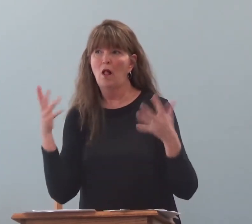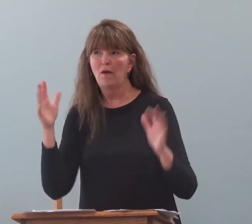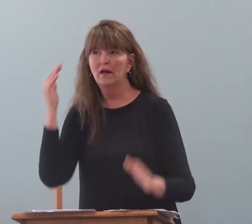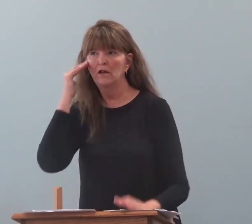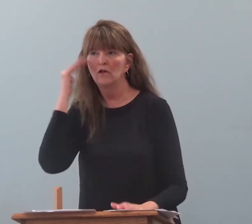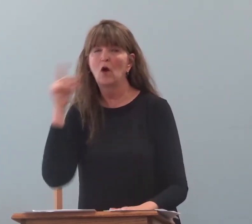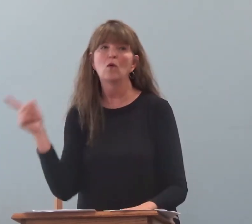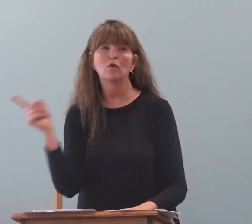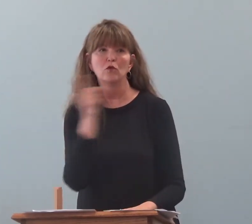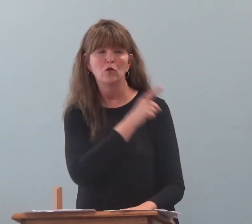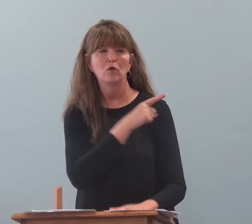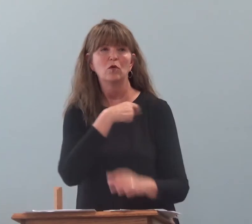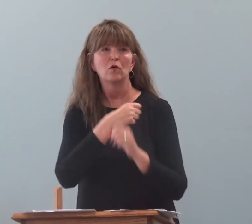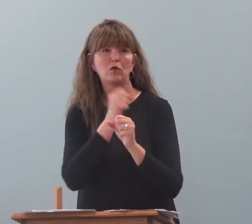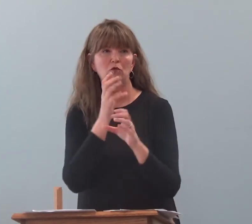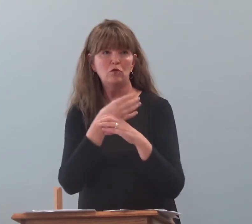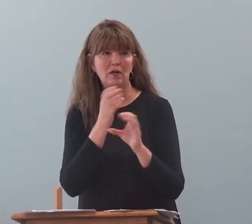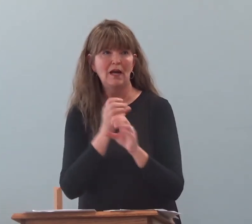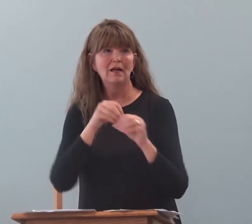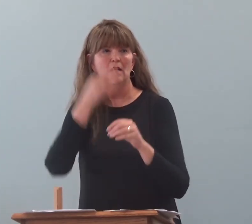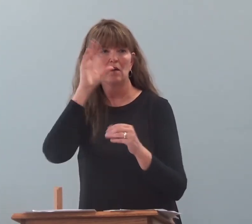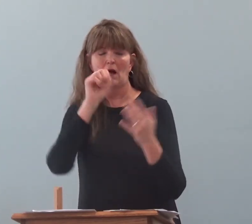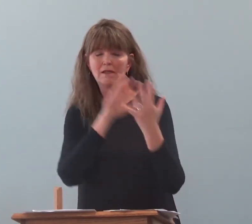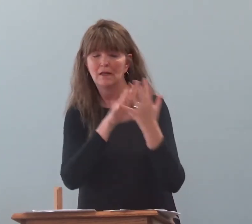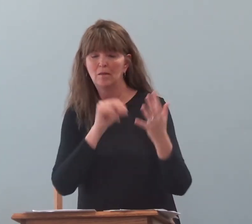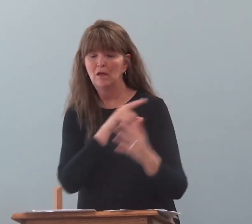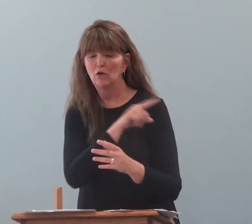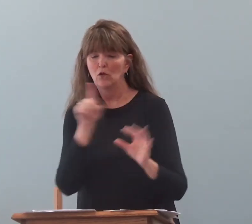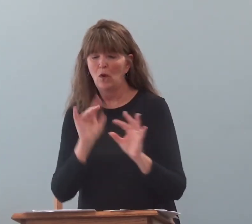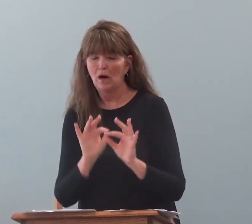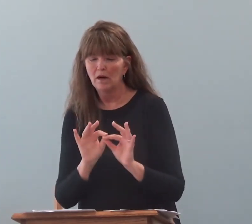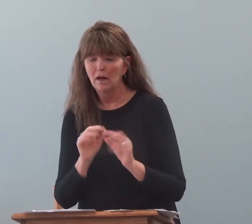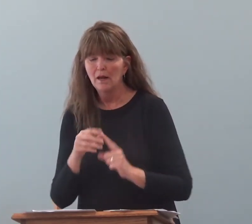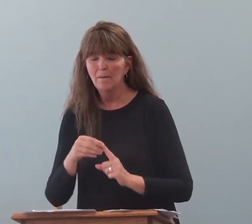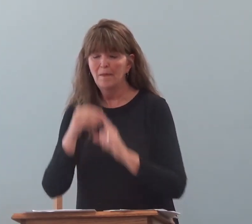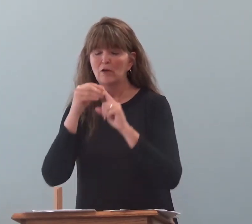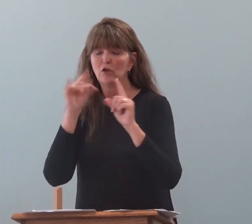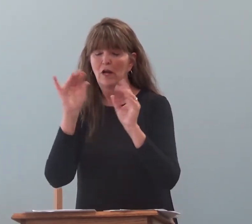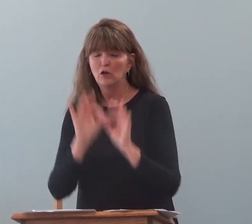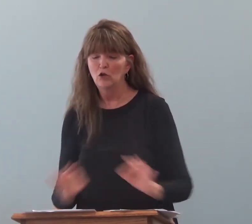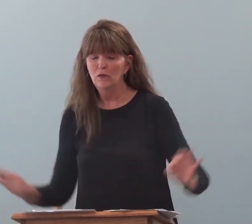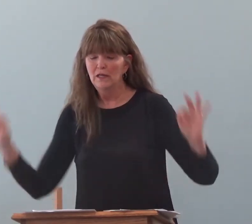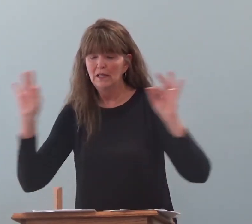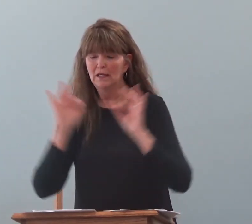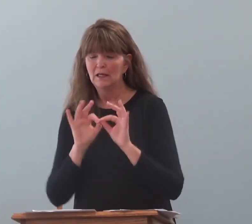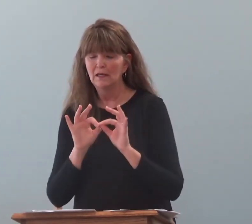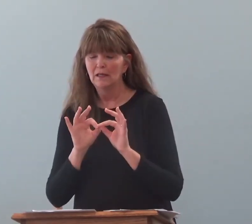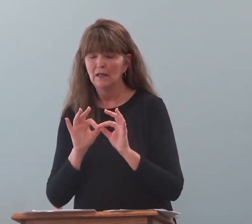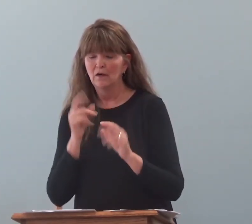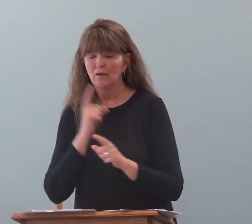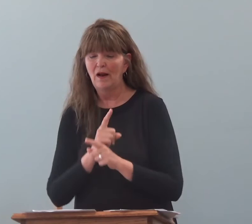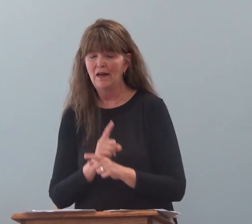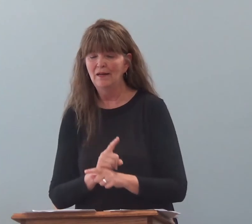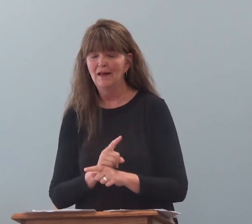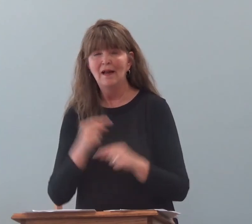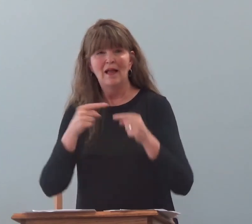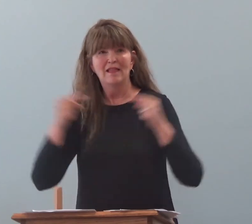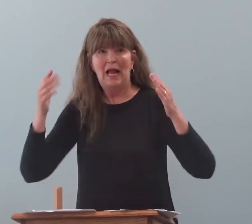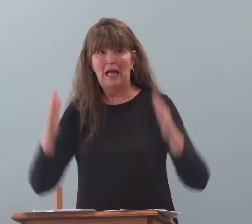them. You already know that you are created in the image of God. You are special, you are unique, you are